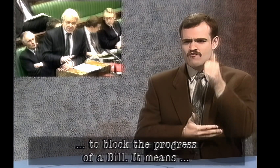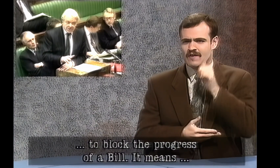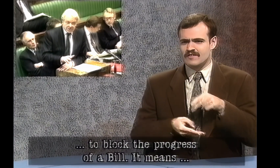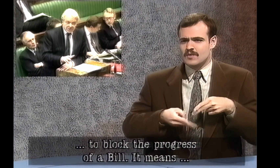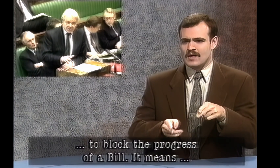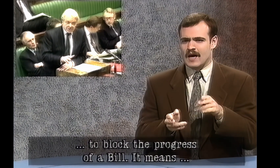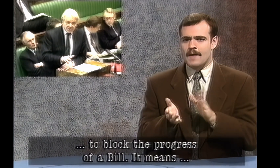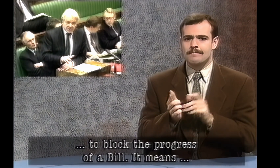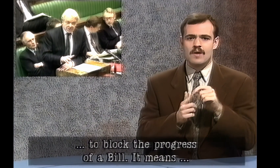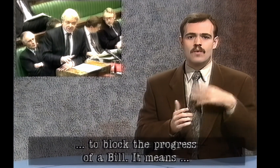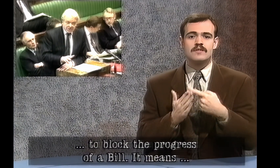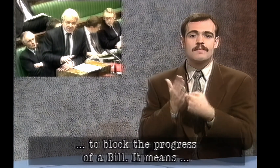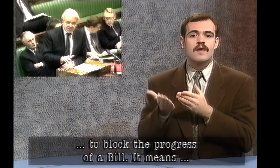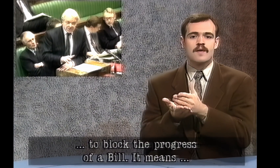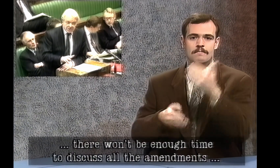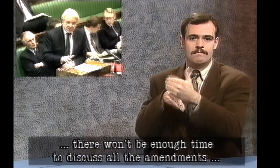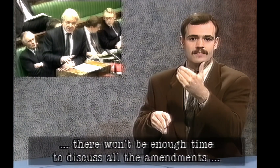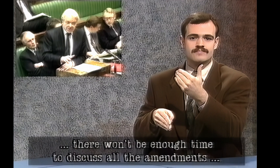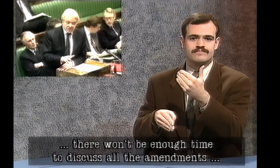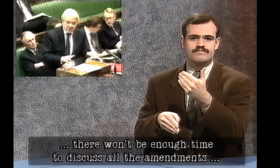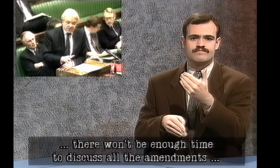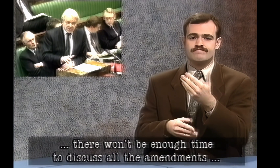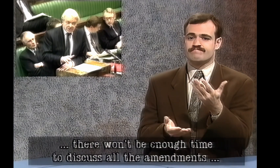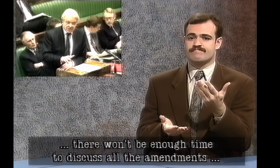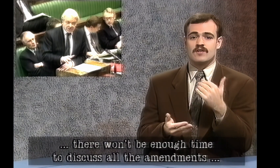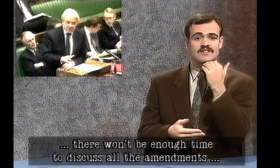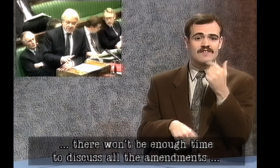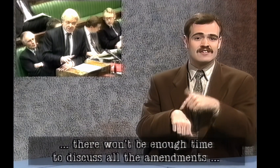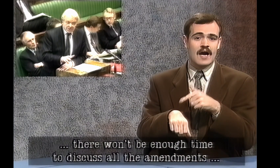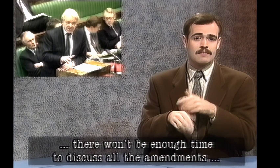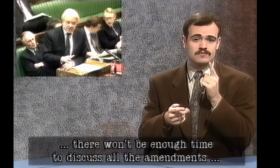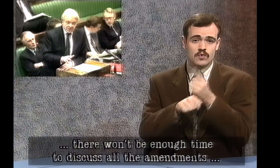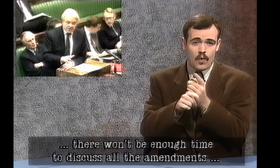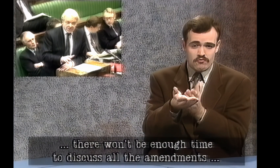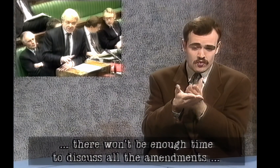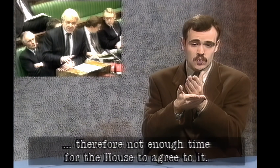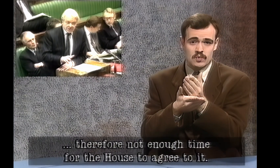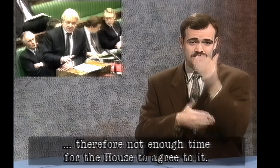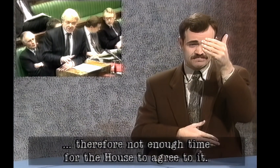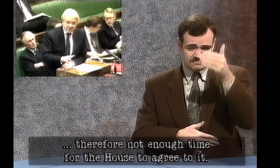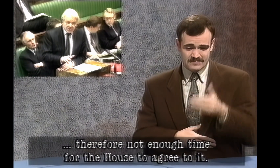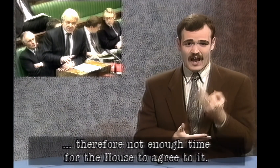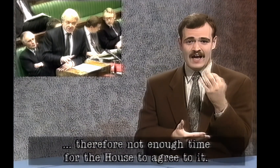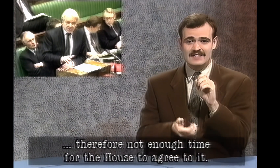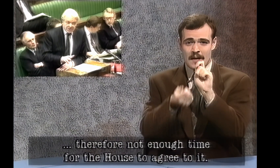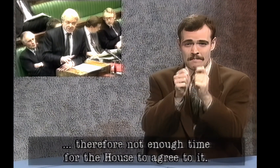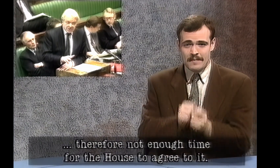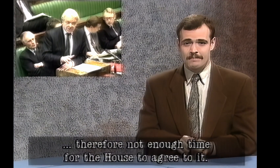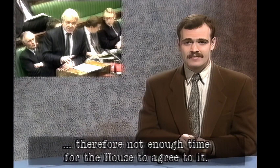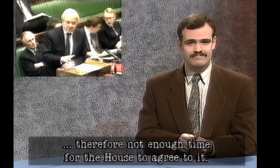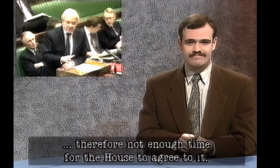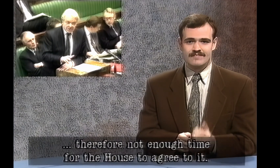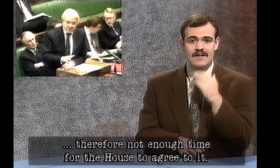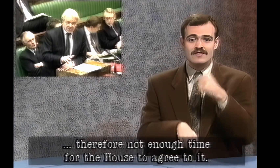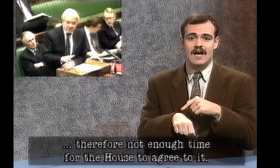the progress of a bill. It means that there won't be enough time to discuss all the amendments, therefore not enough time for the